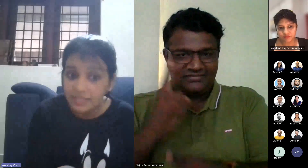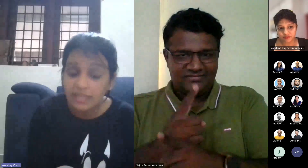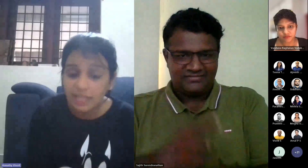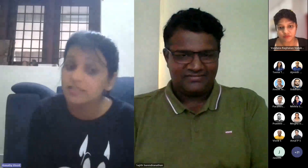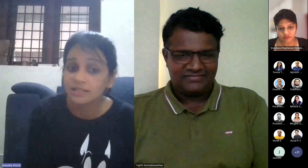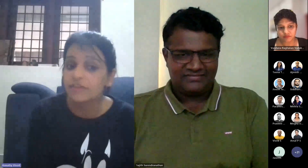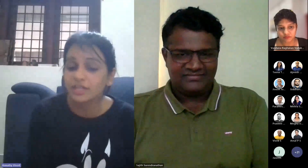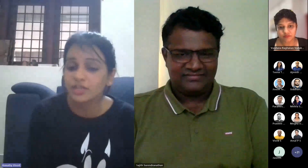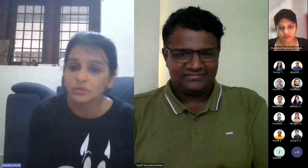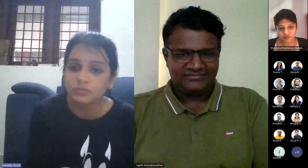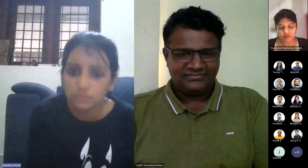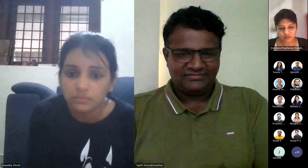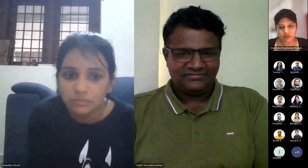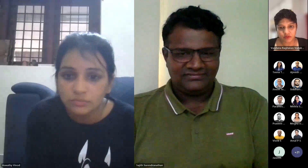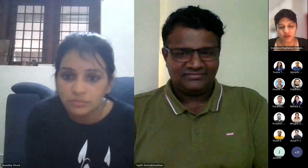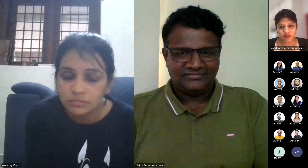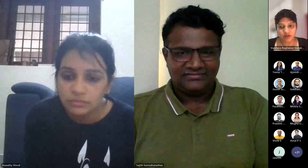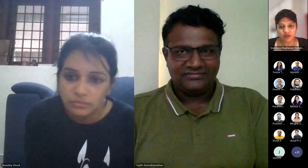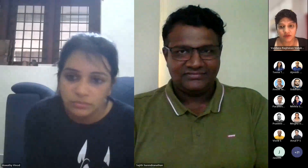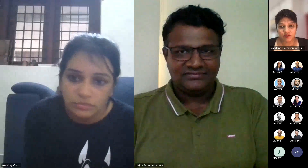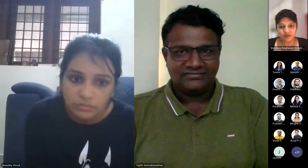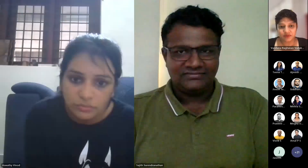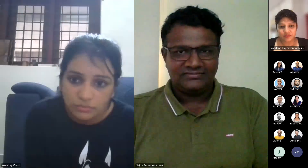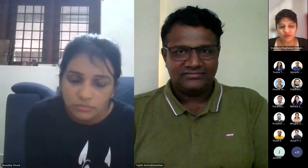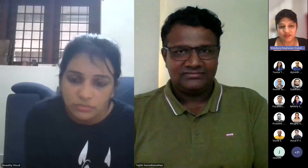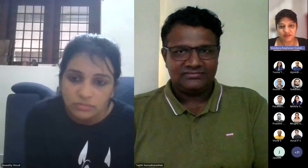Yes, he's saying that's very true.